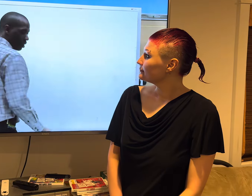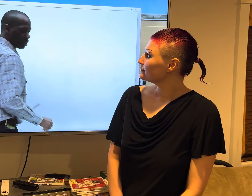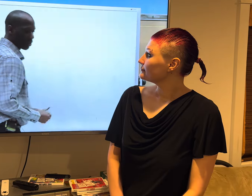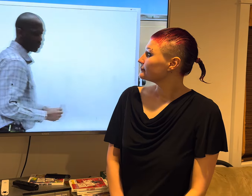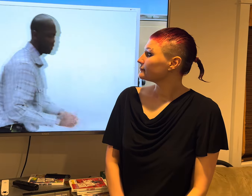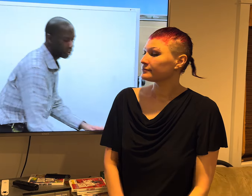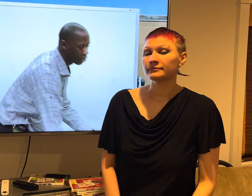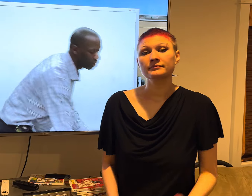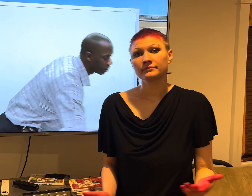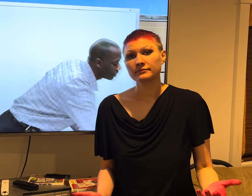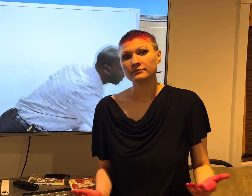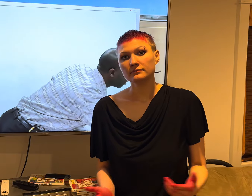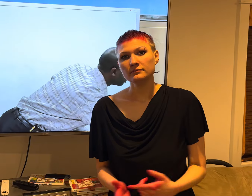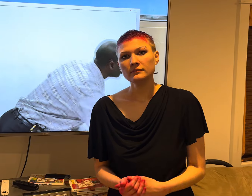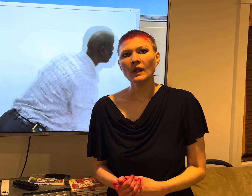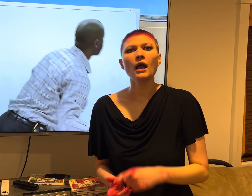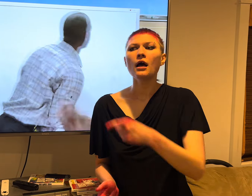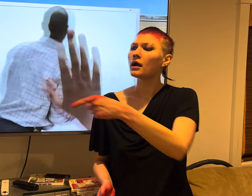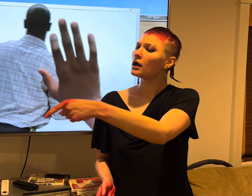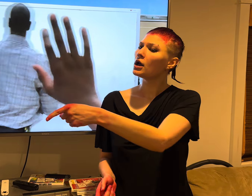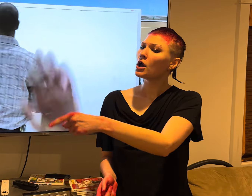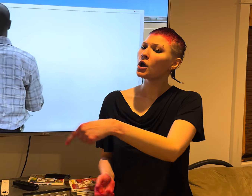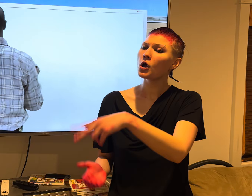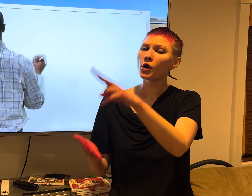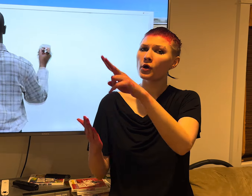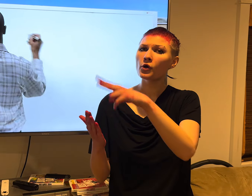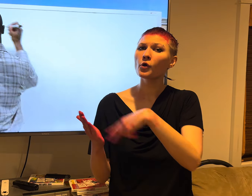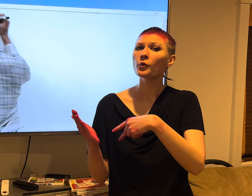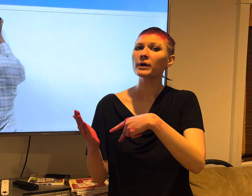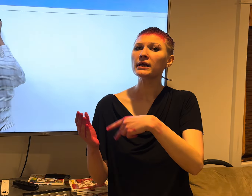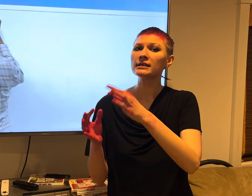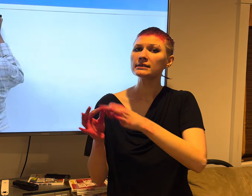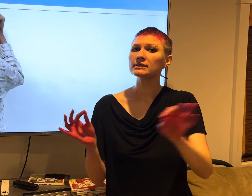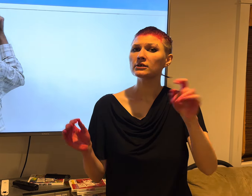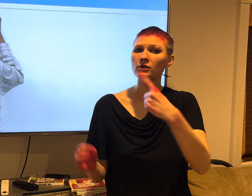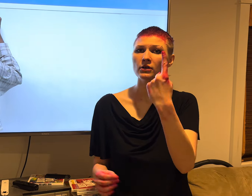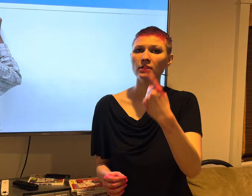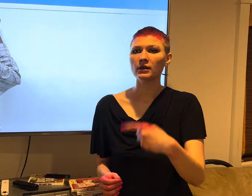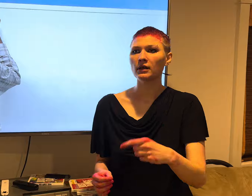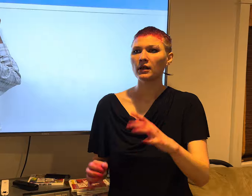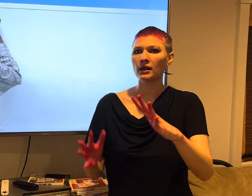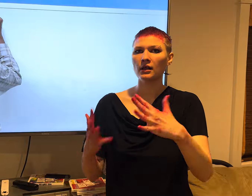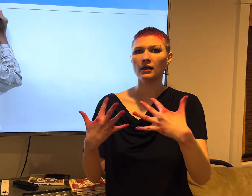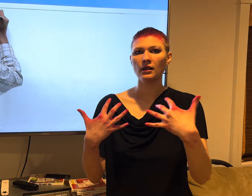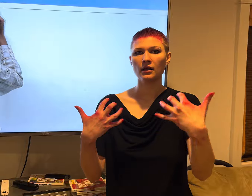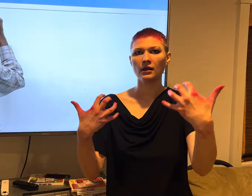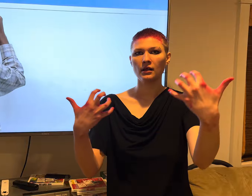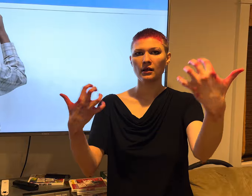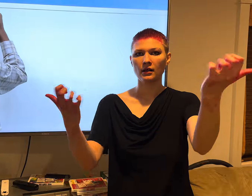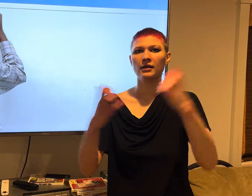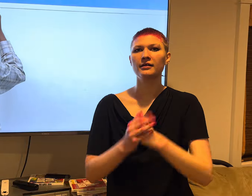Somebody read sentence 1 for me, please. The concert was held. Well, you know I can't write it that fast.